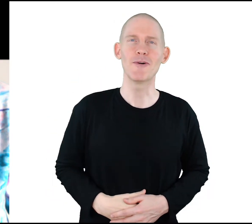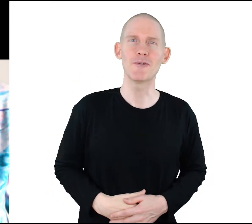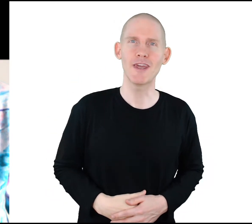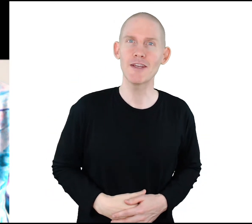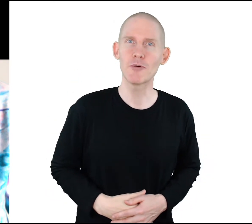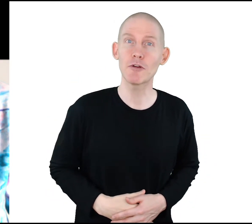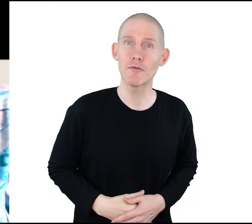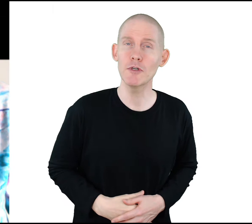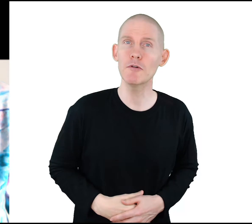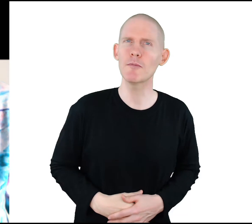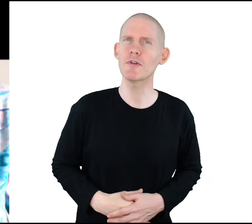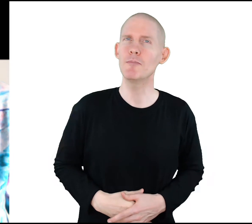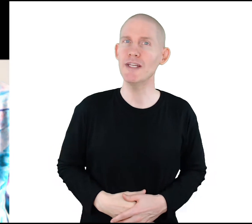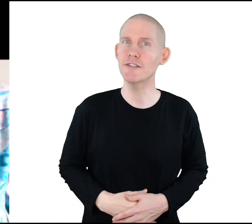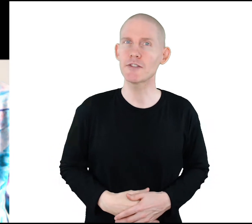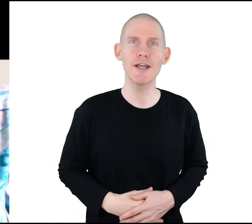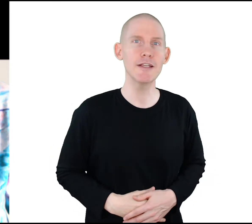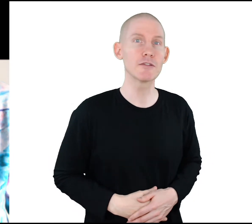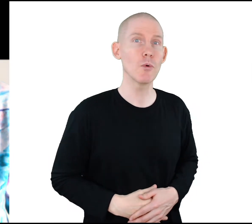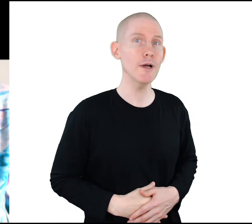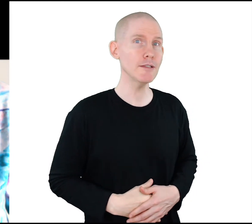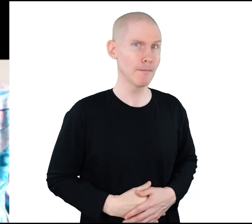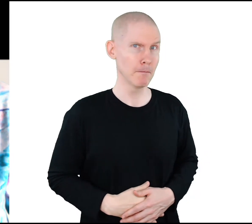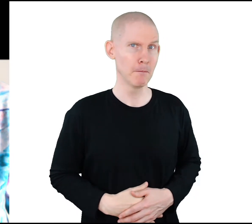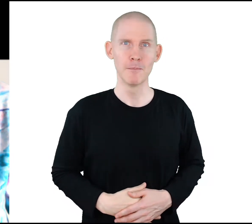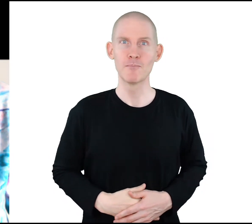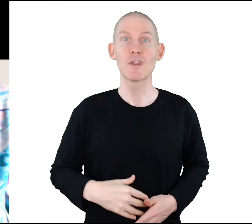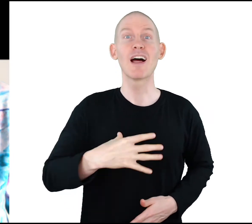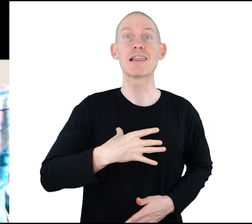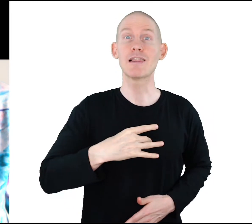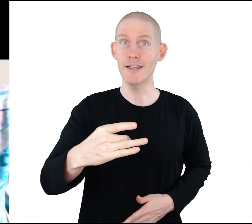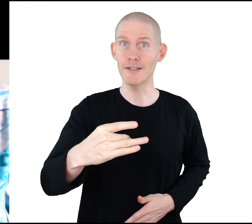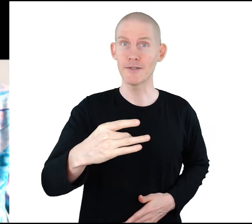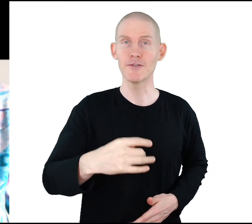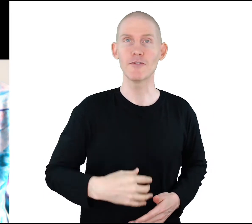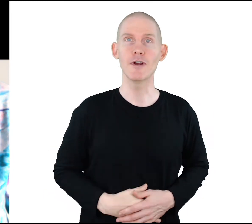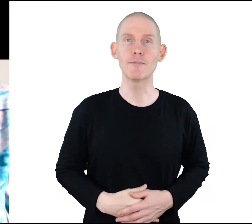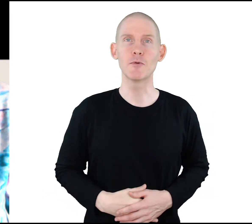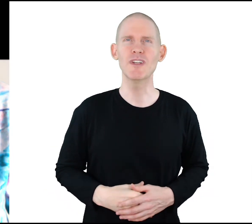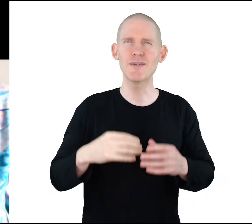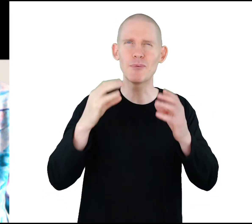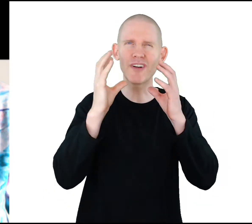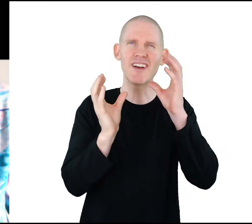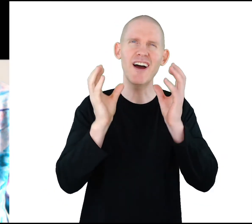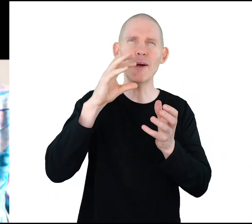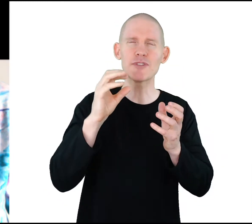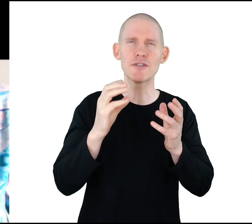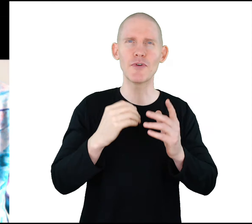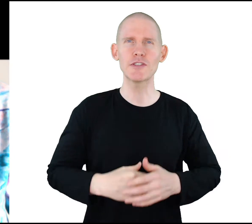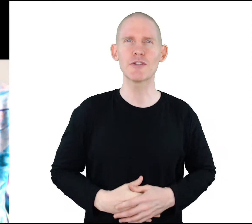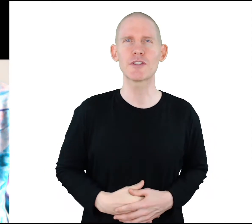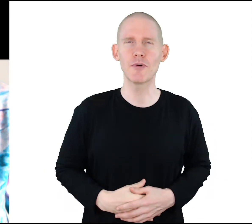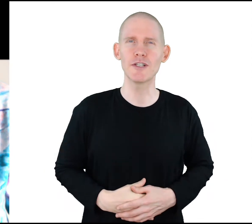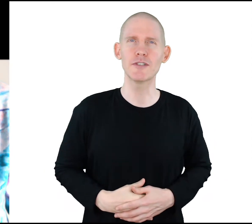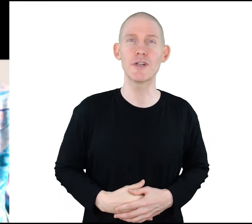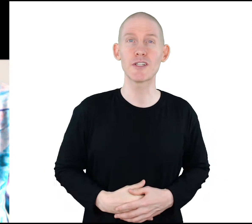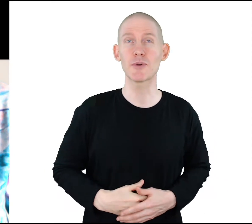Okay, quick review. Remember the base sign is what? Like, right? But we need to put an opposite facial expression because we're going to